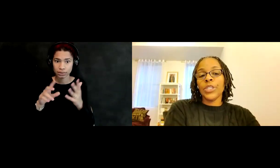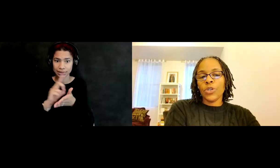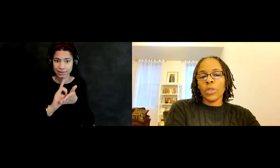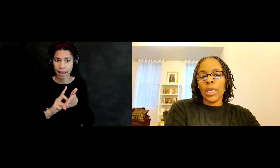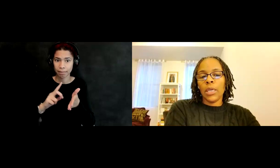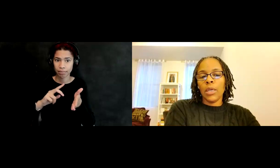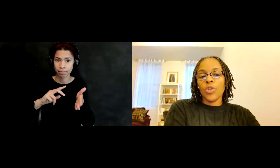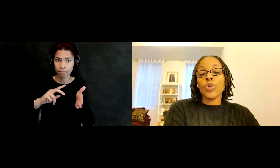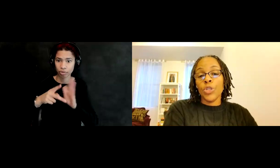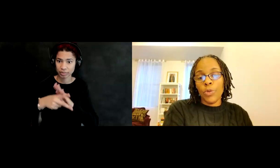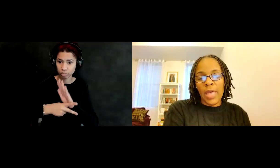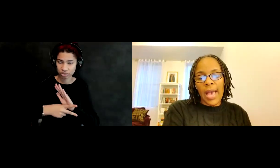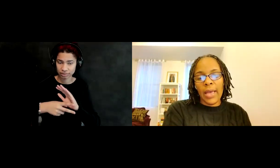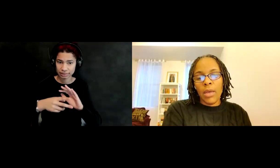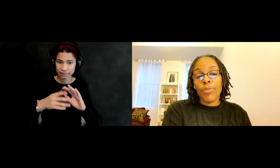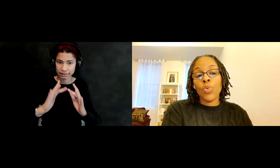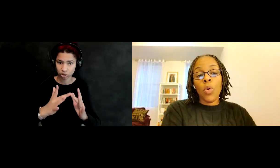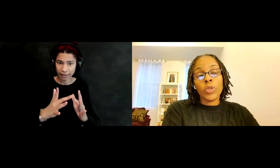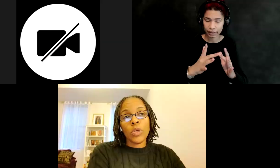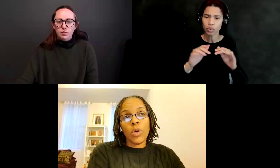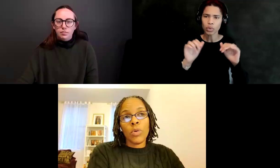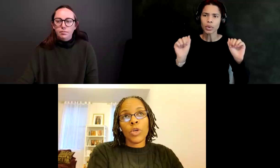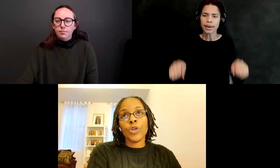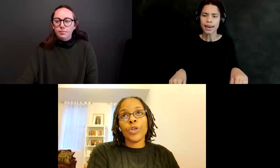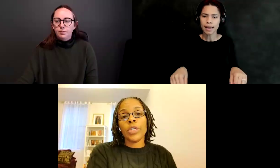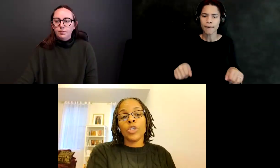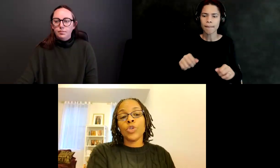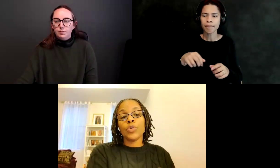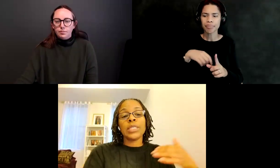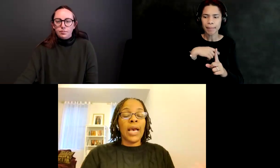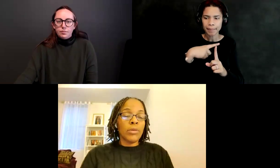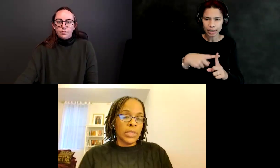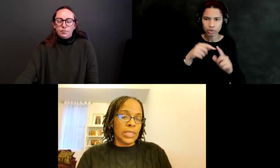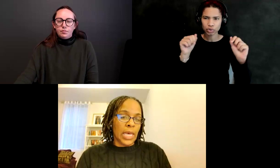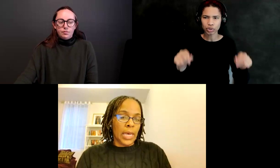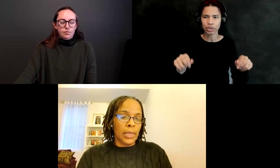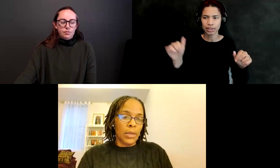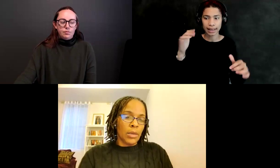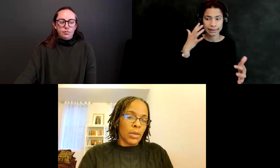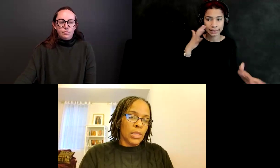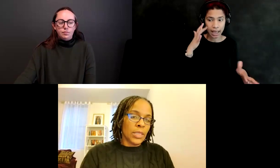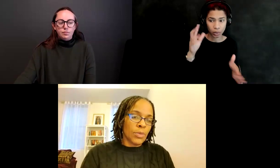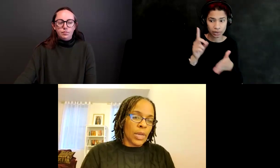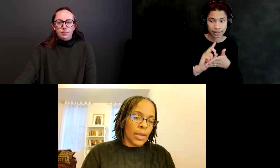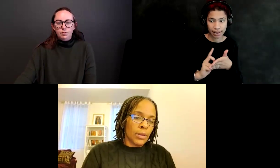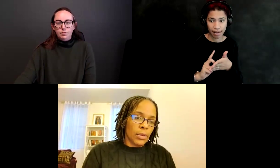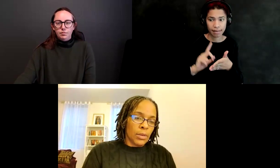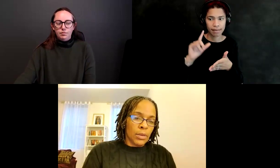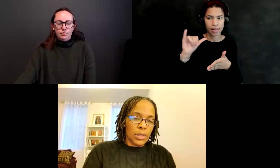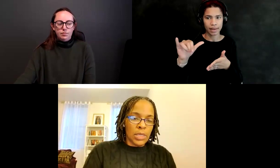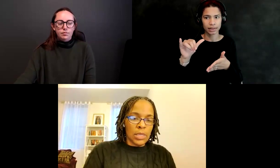principles digitally, you could do that. But you also could do sound design. And that's what